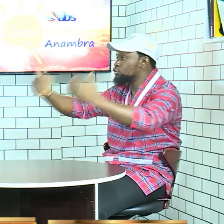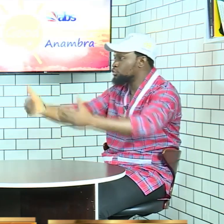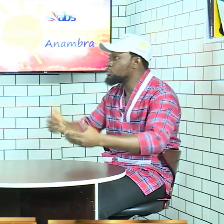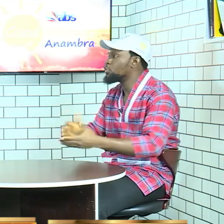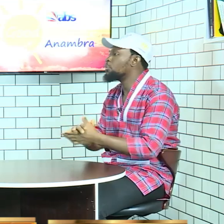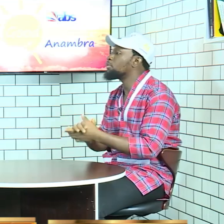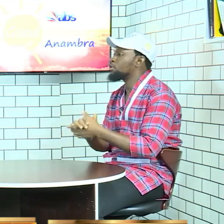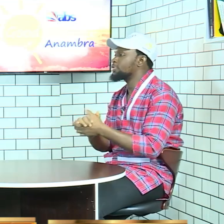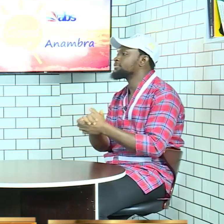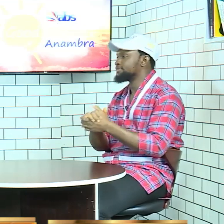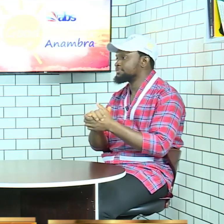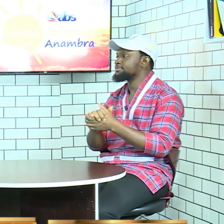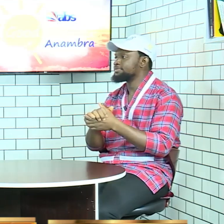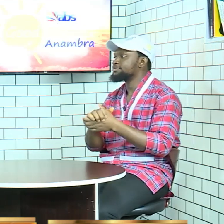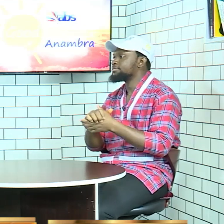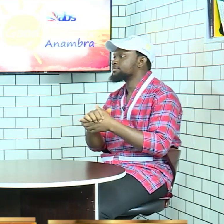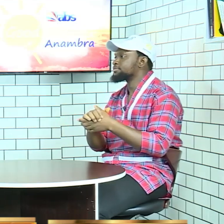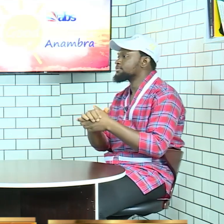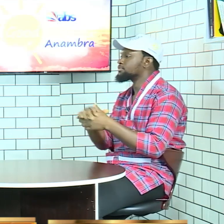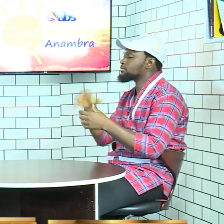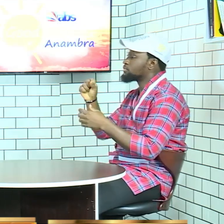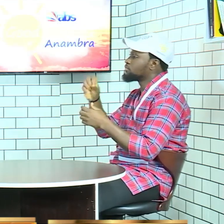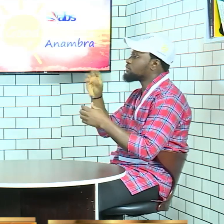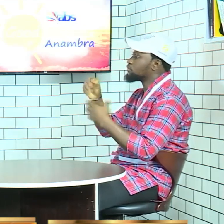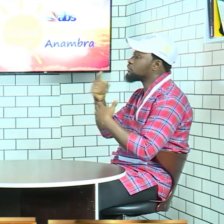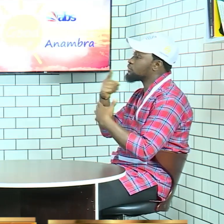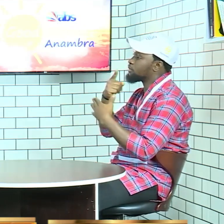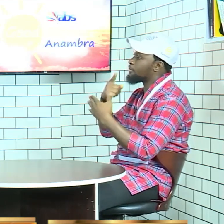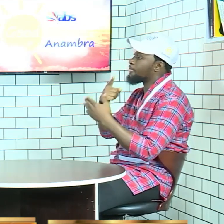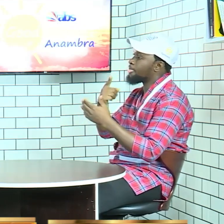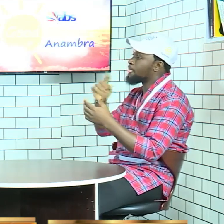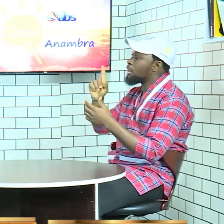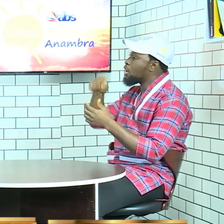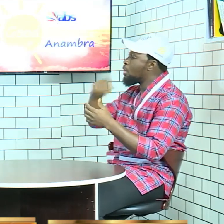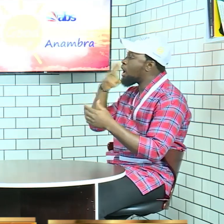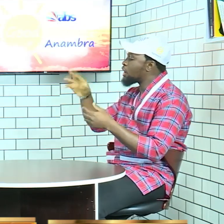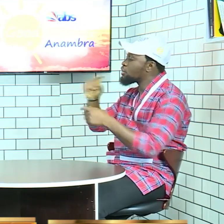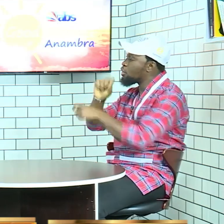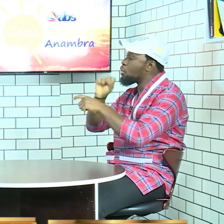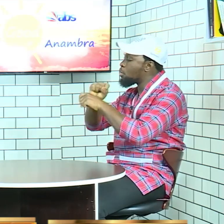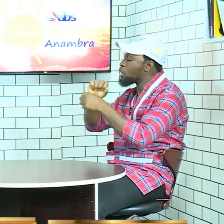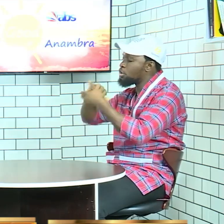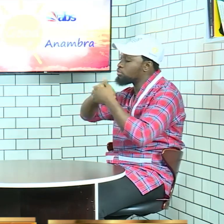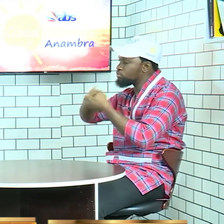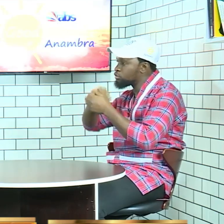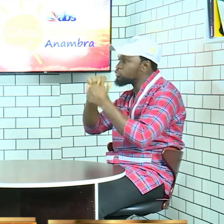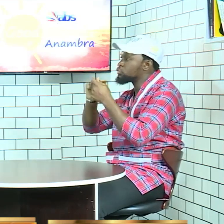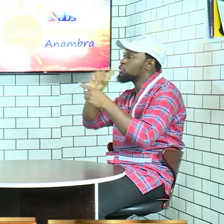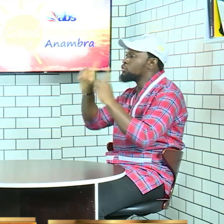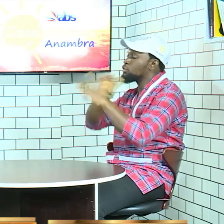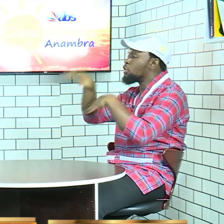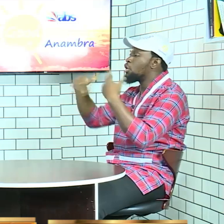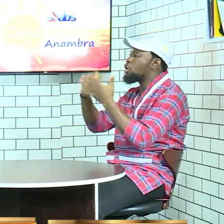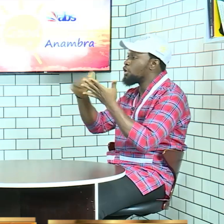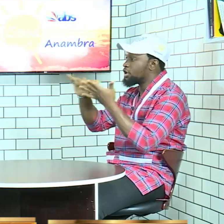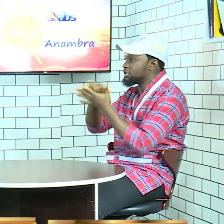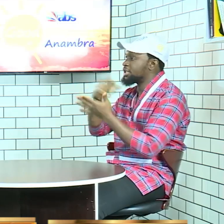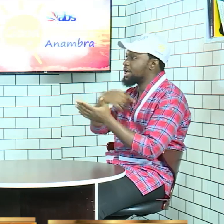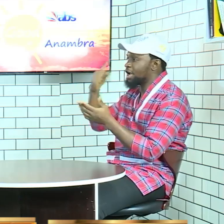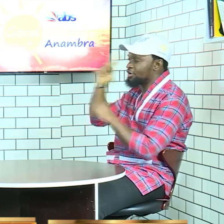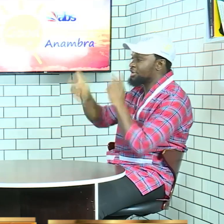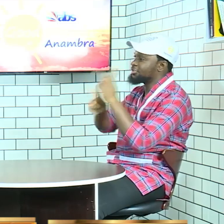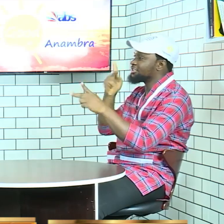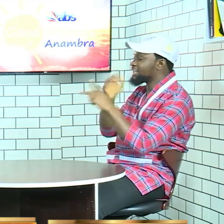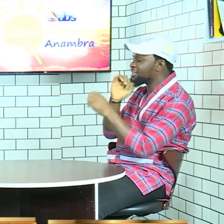to do more. Okay. So what's your, who are you collaborating with to do all this? Because I know that it's kind of